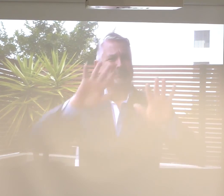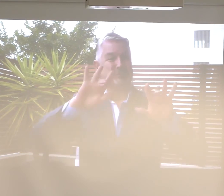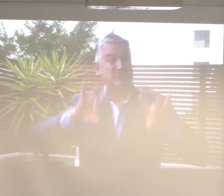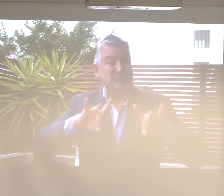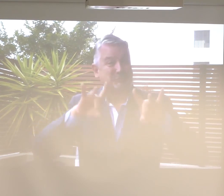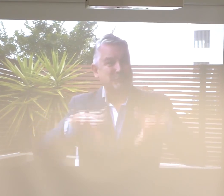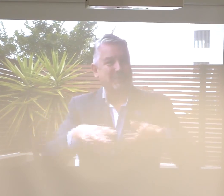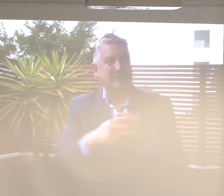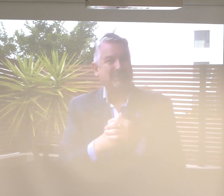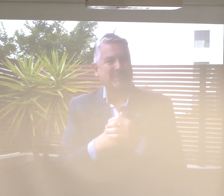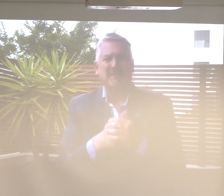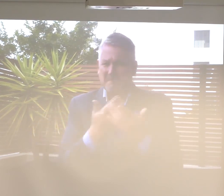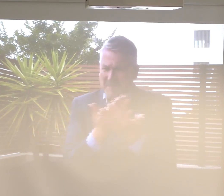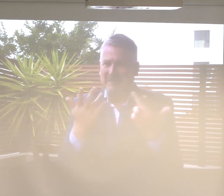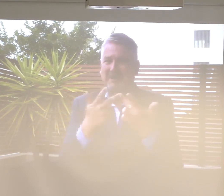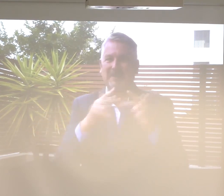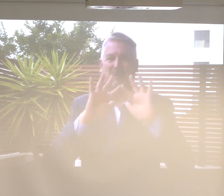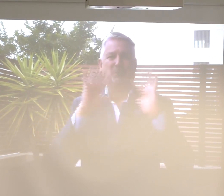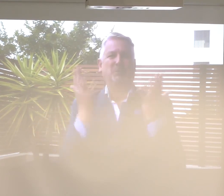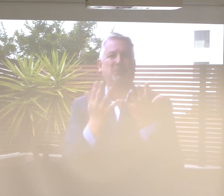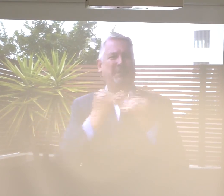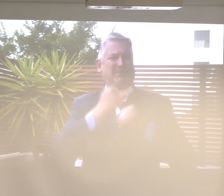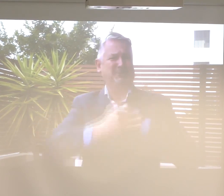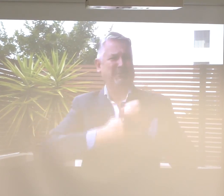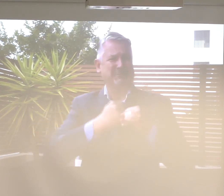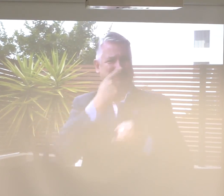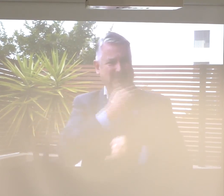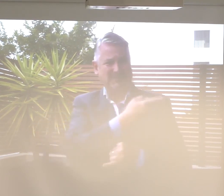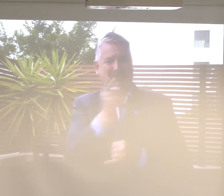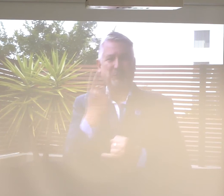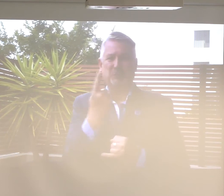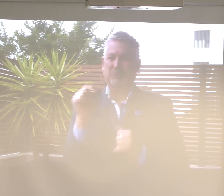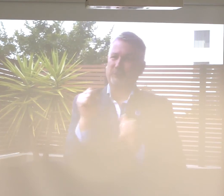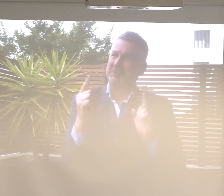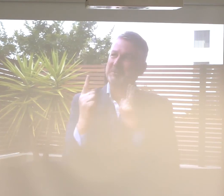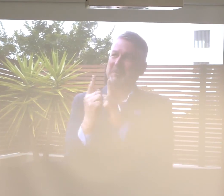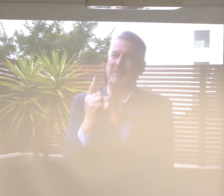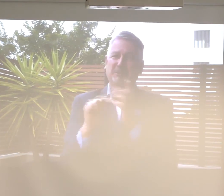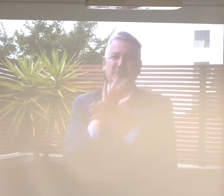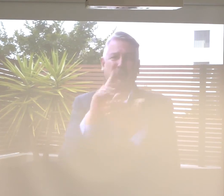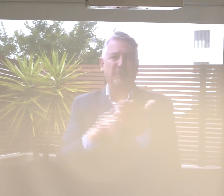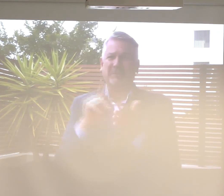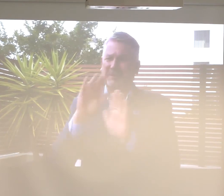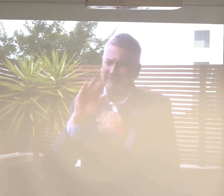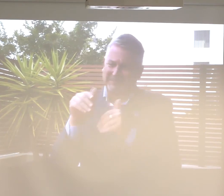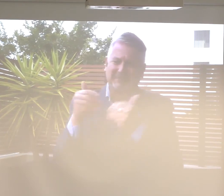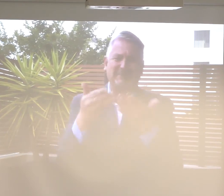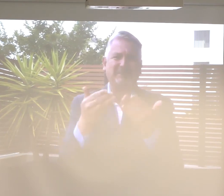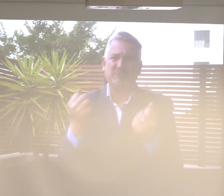Melbourne, all around Australia, in fact all around the world. Internationally, deaf people have the privilege to